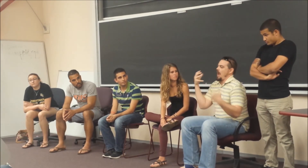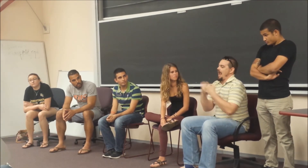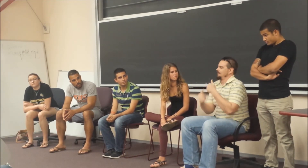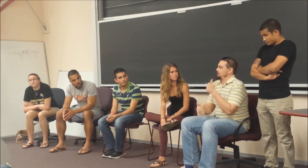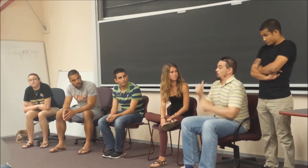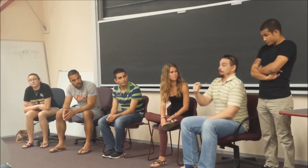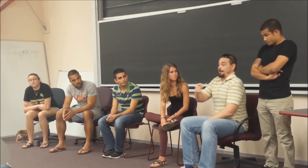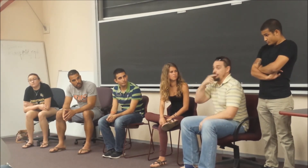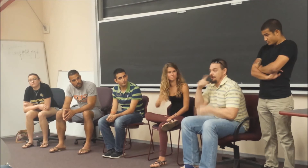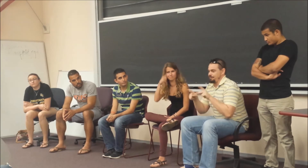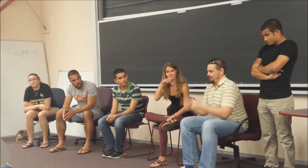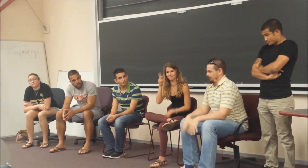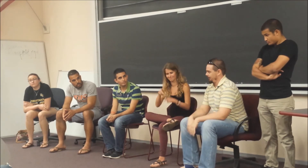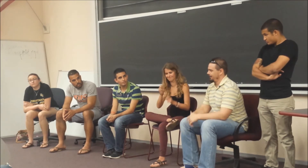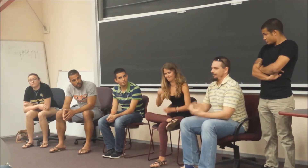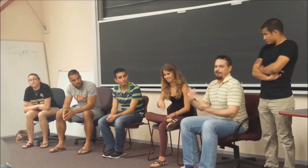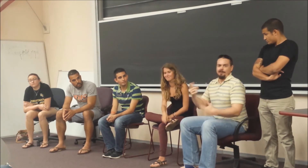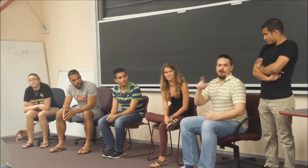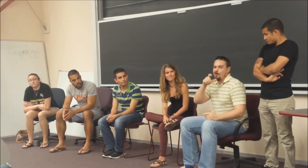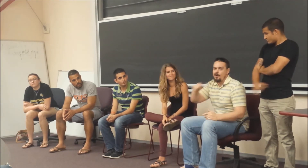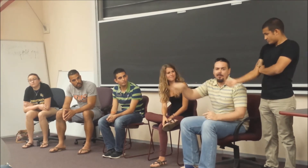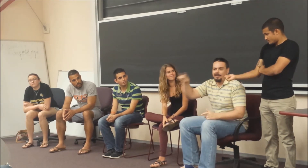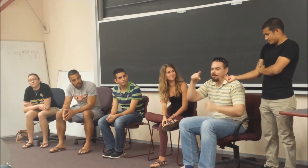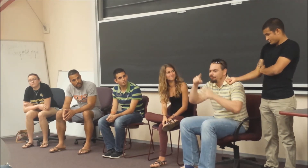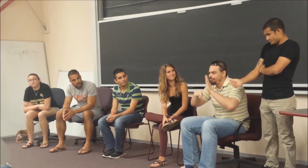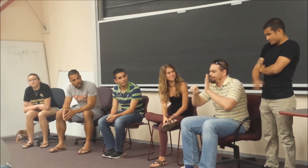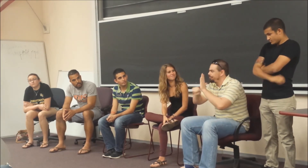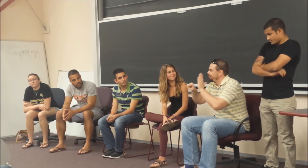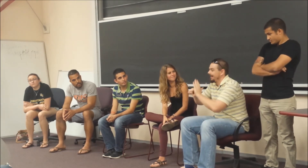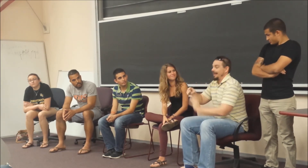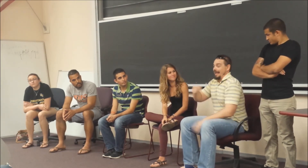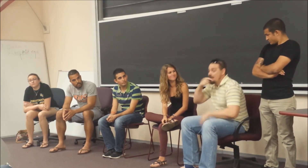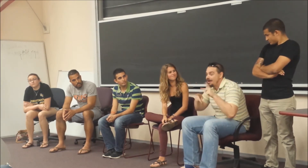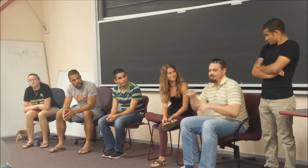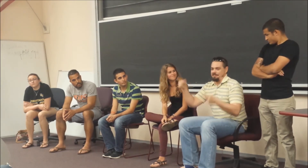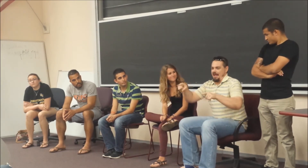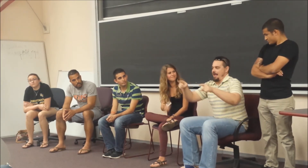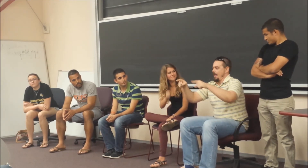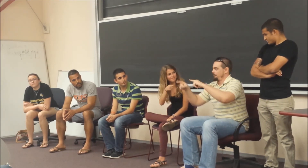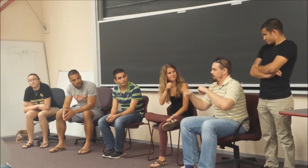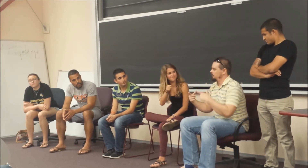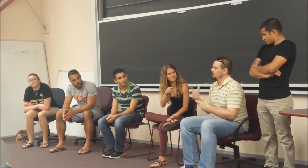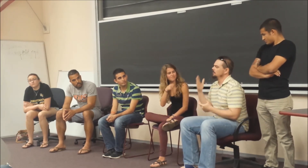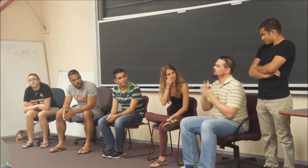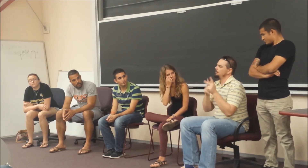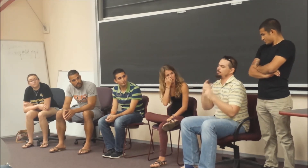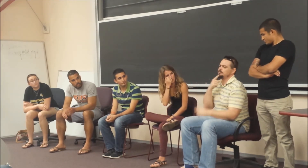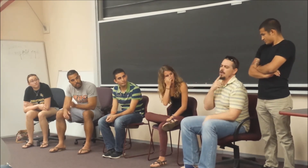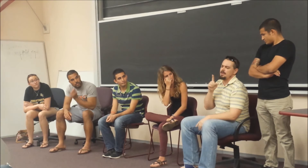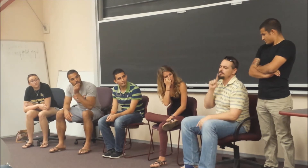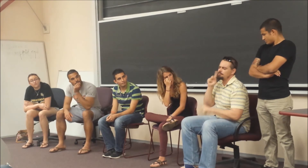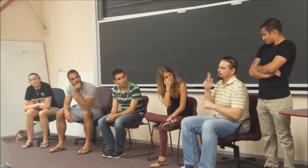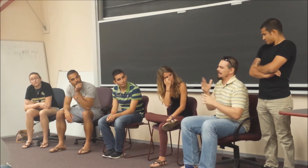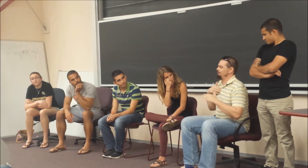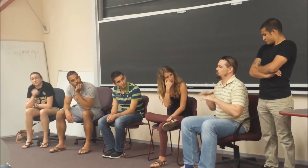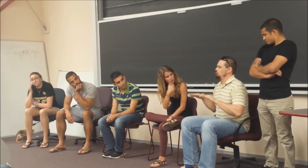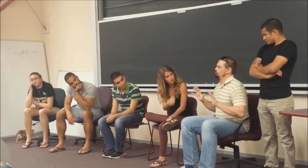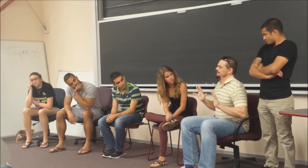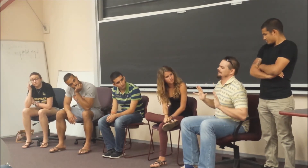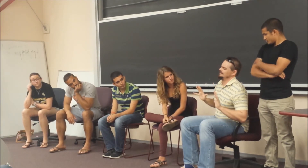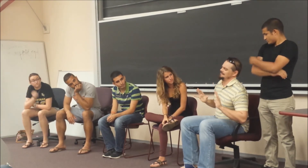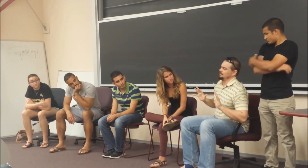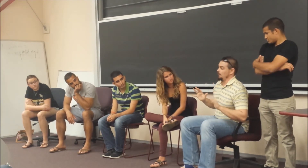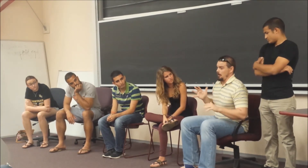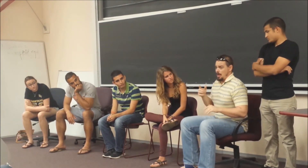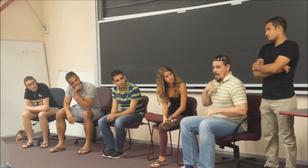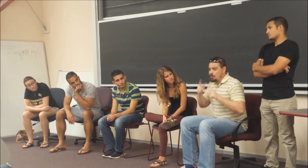that, you know, include drivers that are hearing? You know, most of the accidents that happen on the road are hearing people. So, you know, negative things can happen to